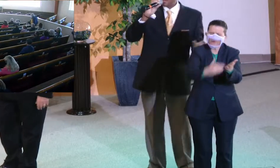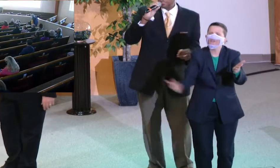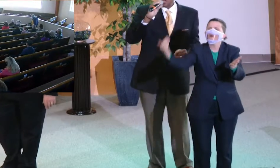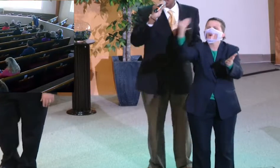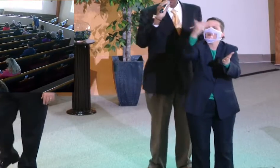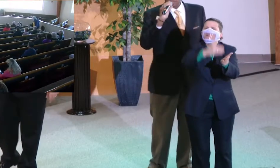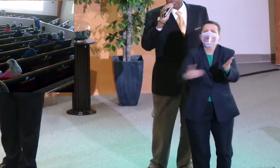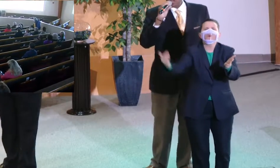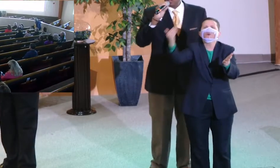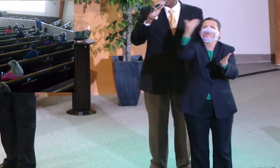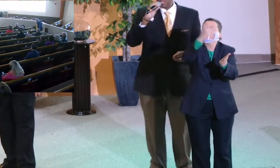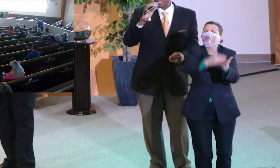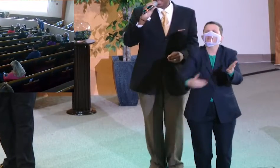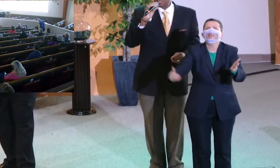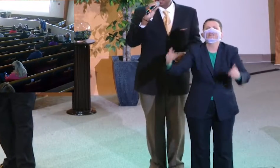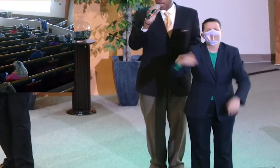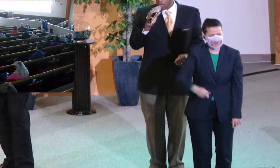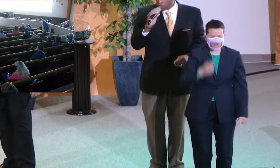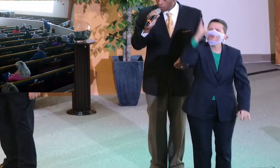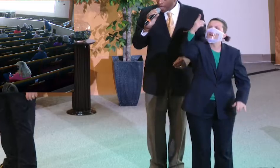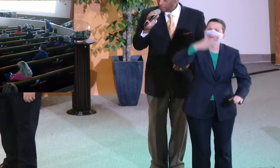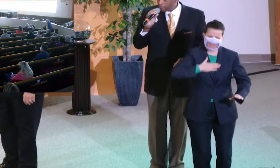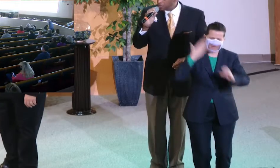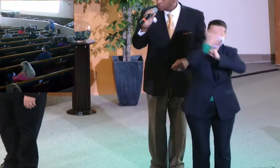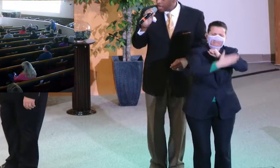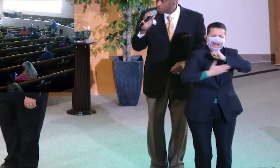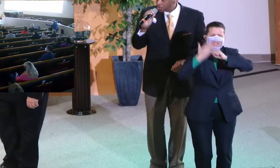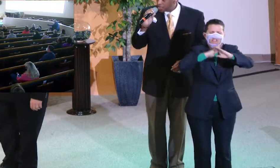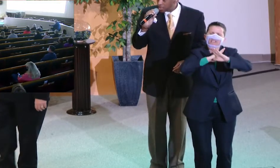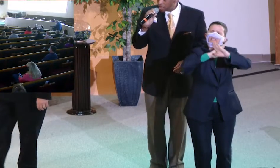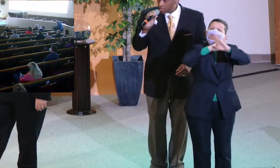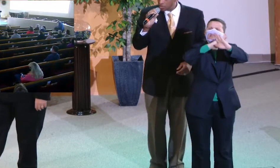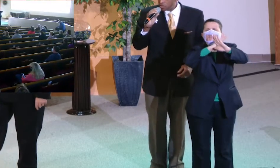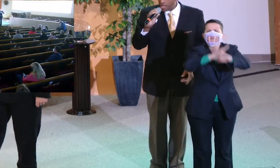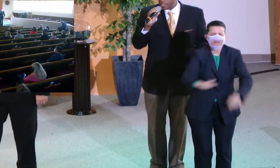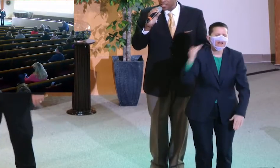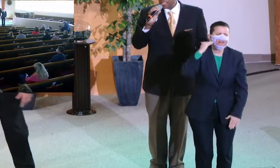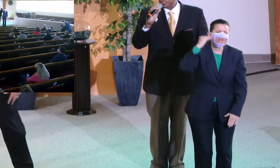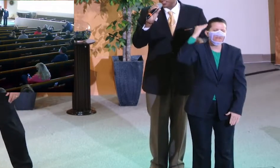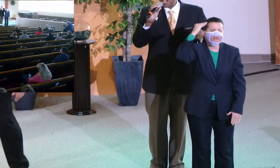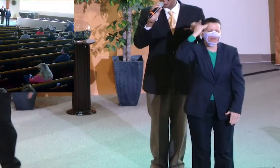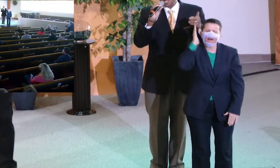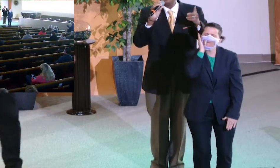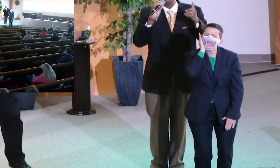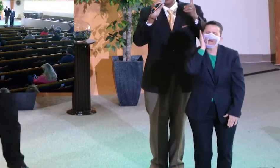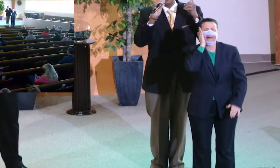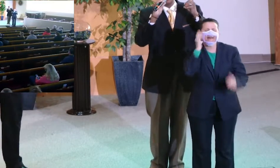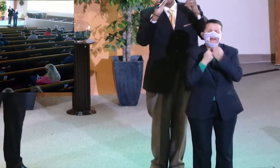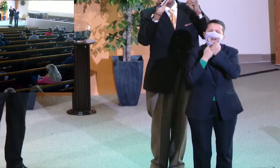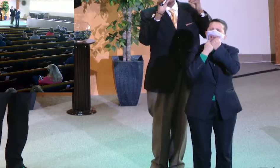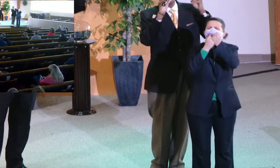Over and over and over again, you have been my shield, the lifter of